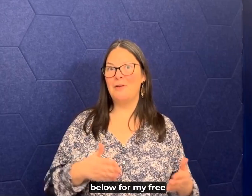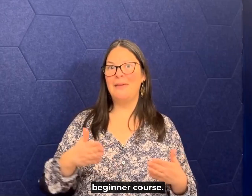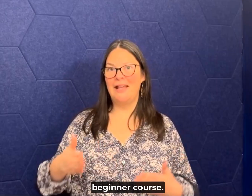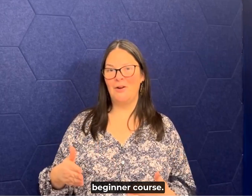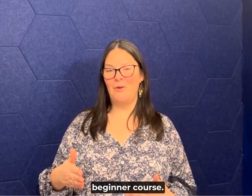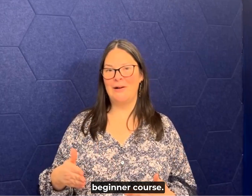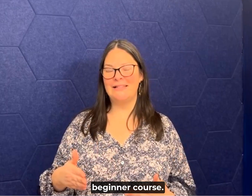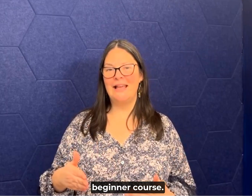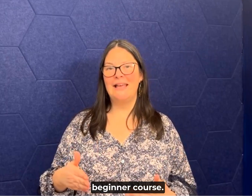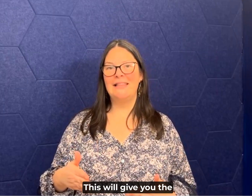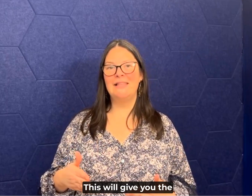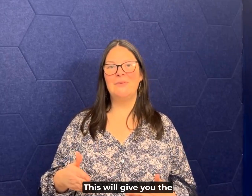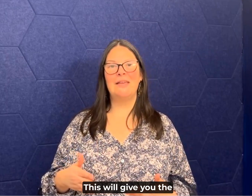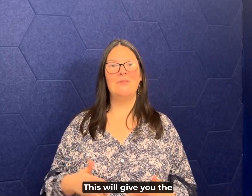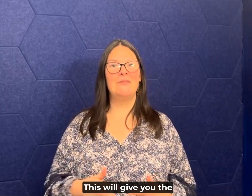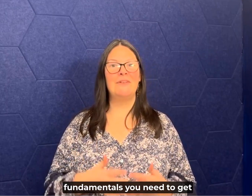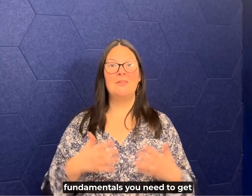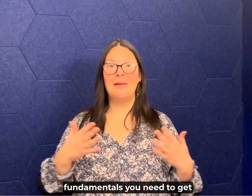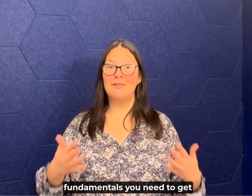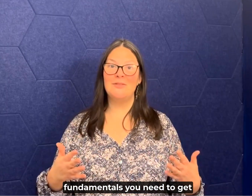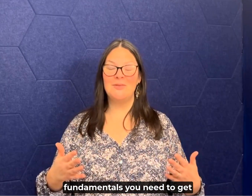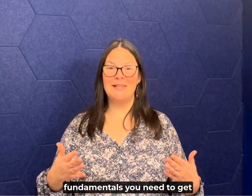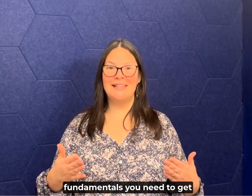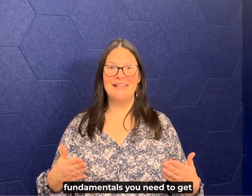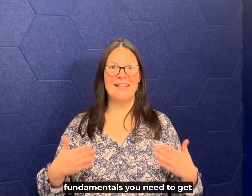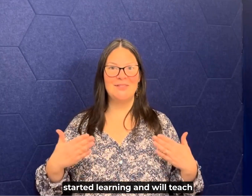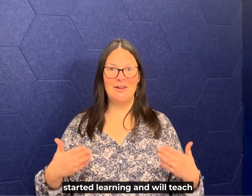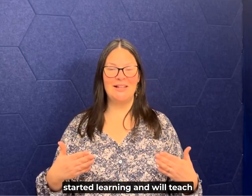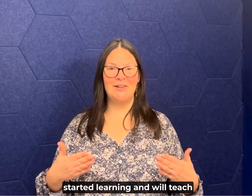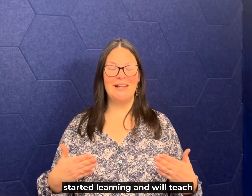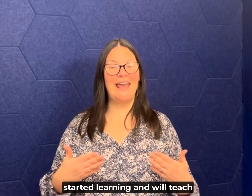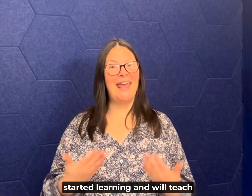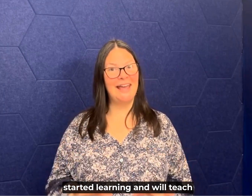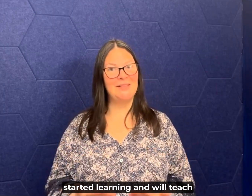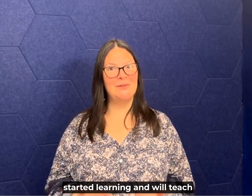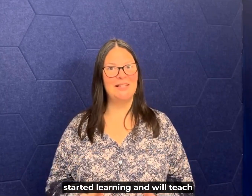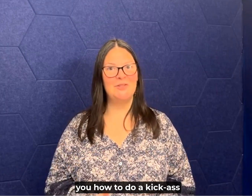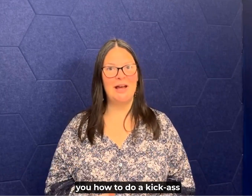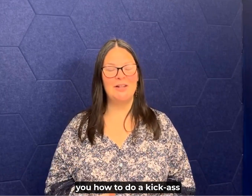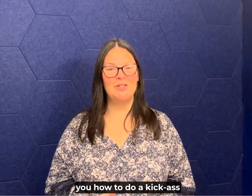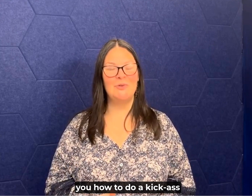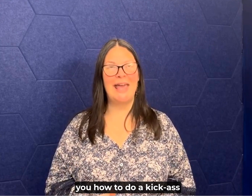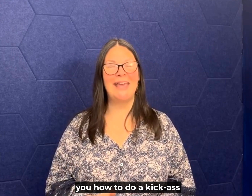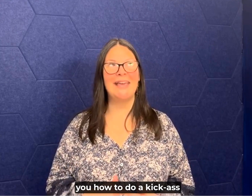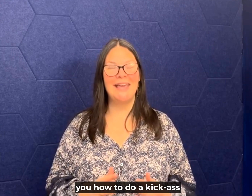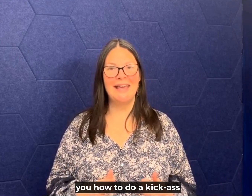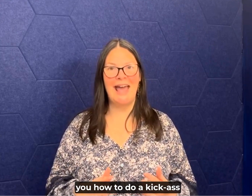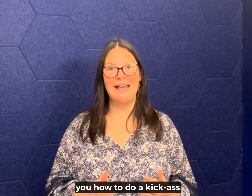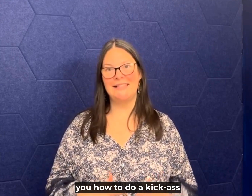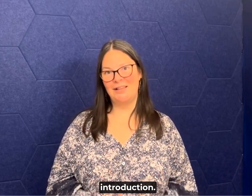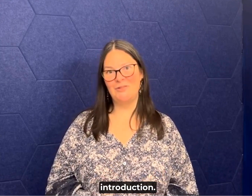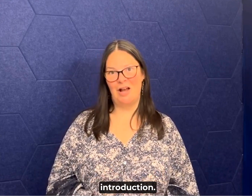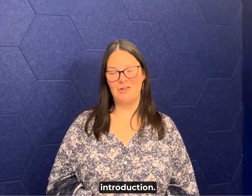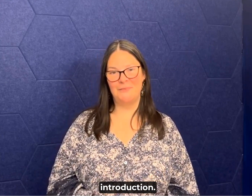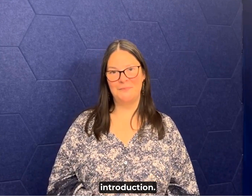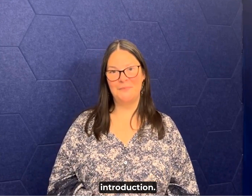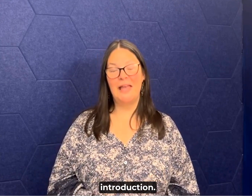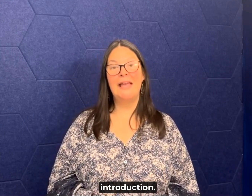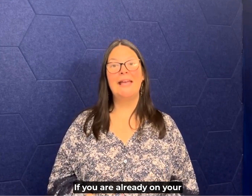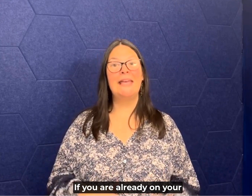beginner course. This will give you the fundamentals you need to get started learning and will teach you how to do a kick-ass introduction. If you